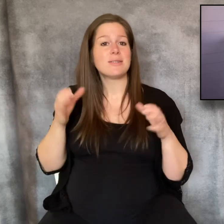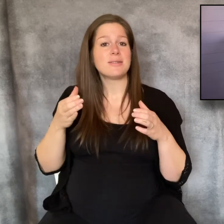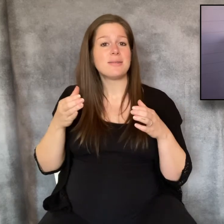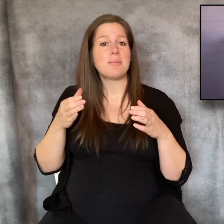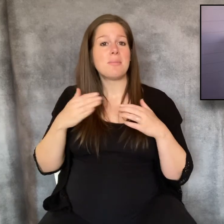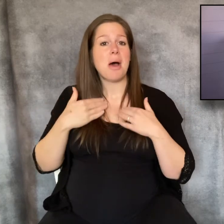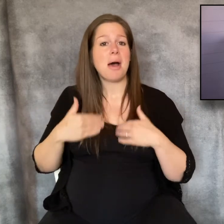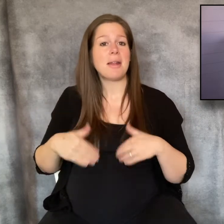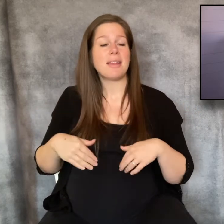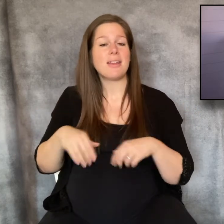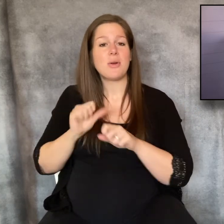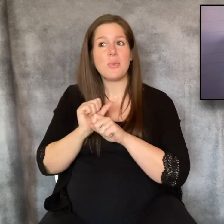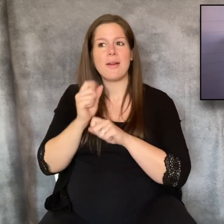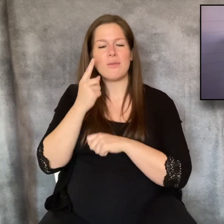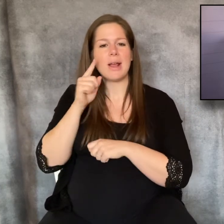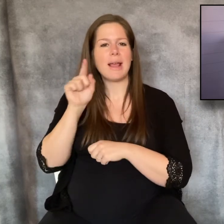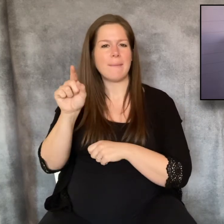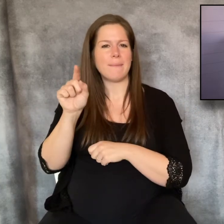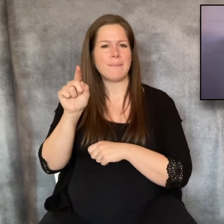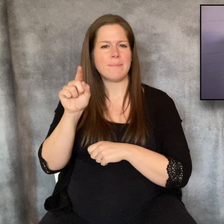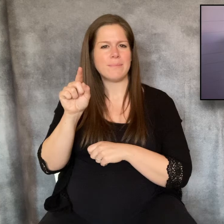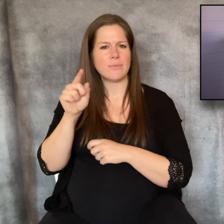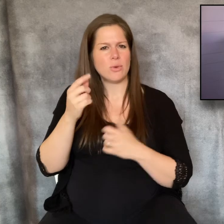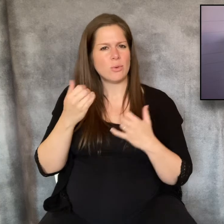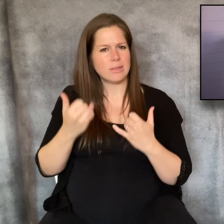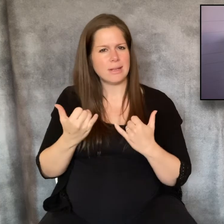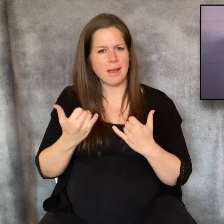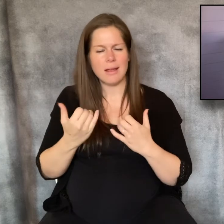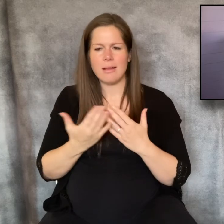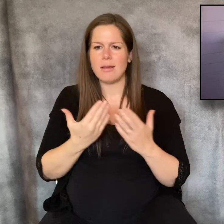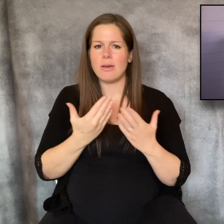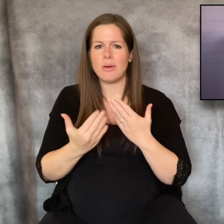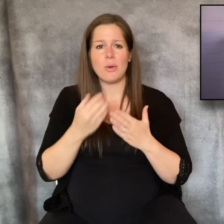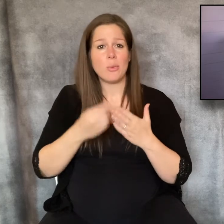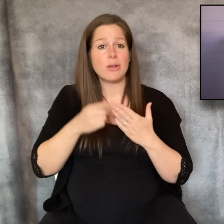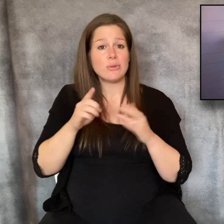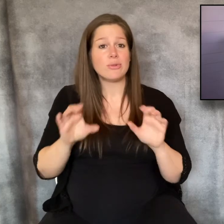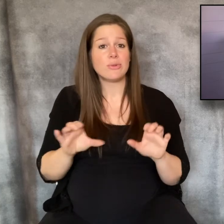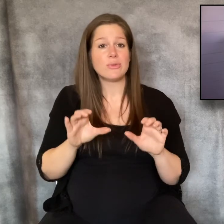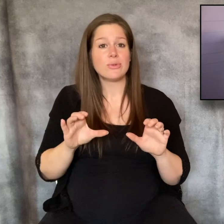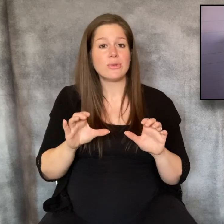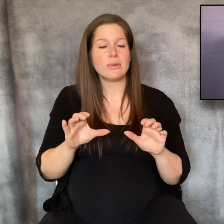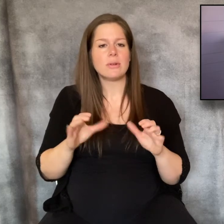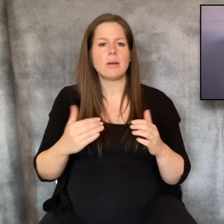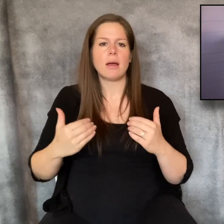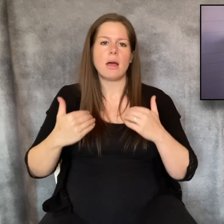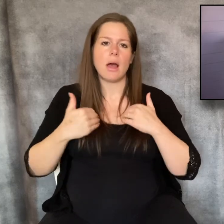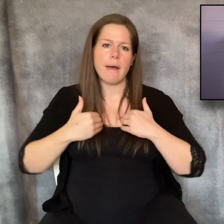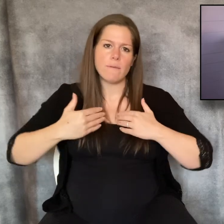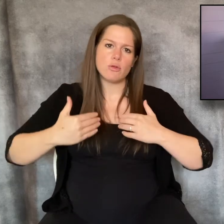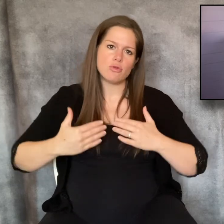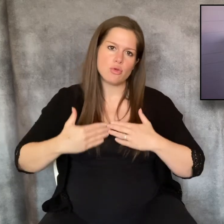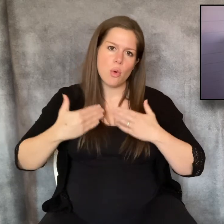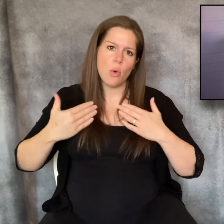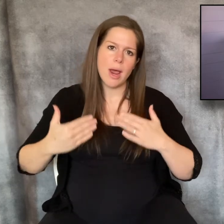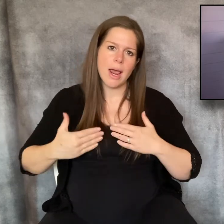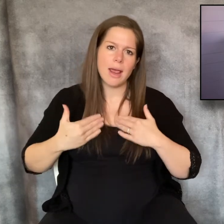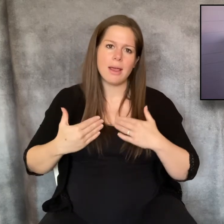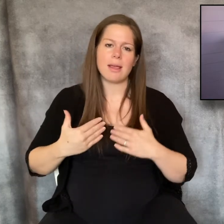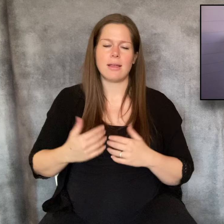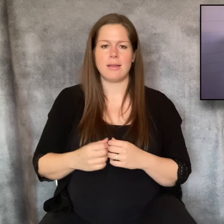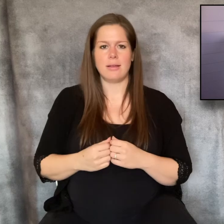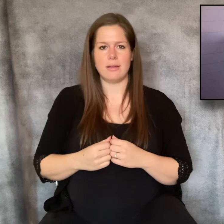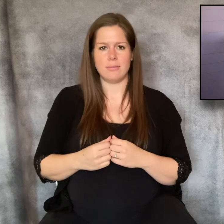in joy. So whether you're driving your kids to school, picking them up from school when you're listening to this, whatever, or you're in the